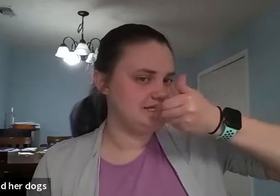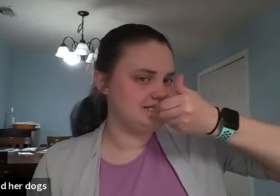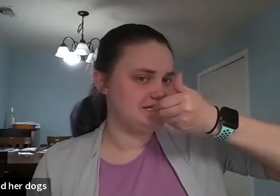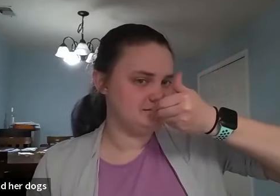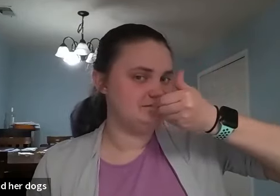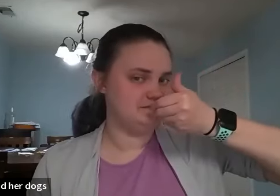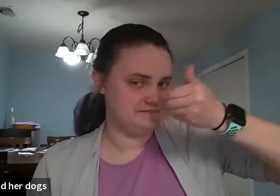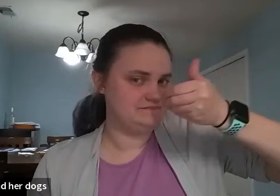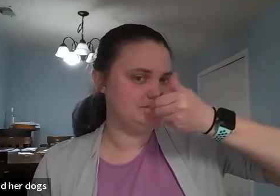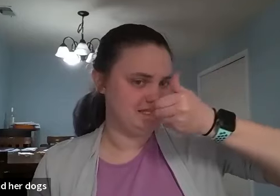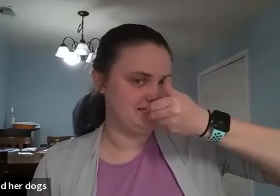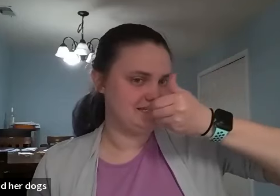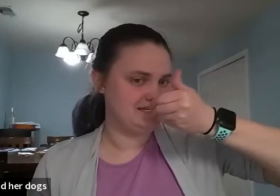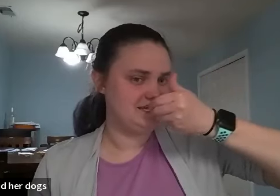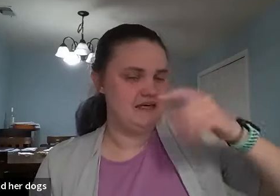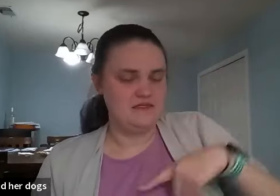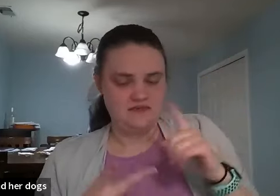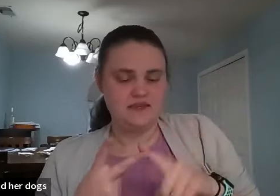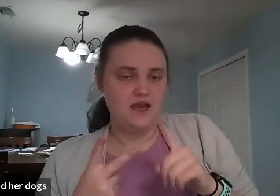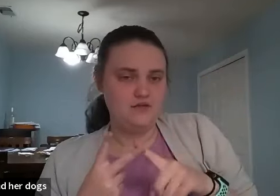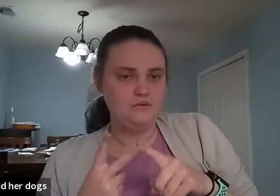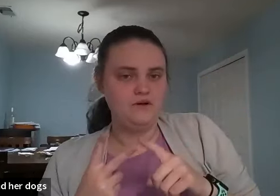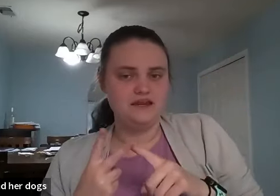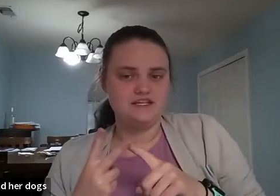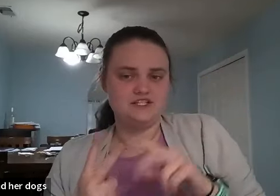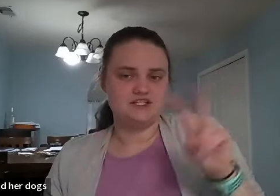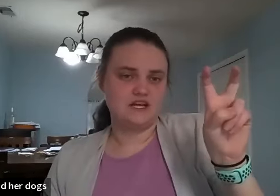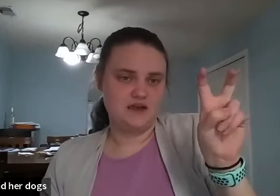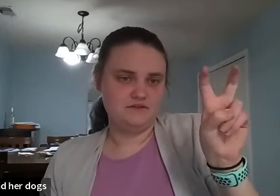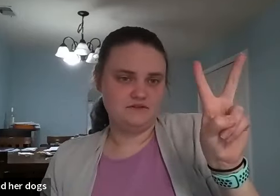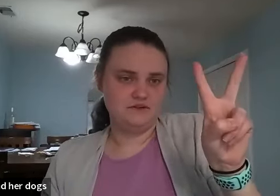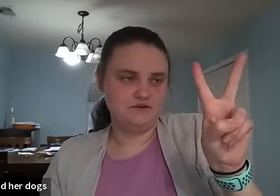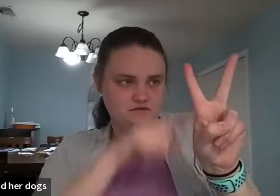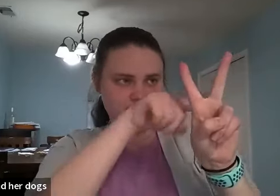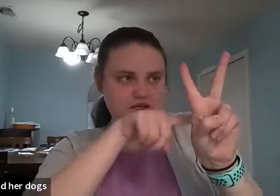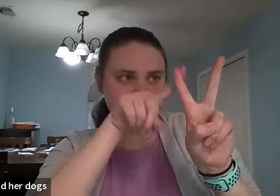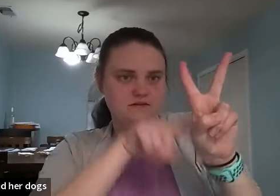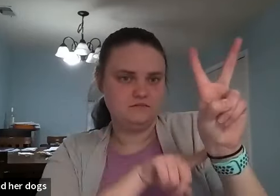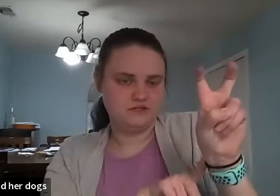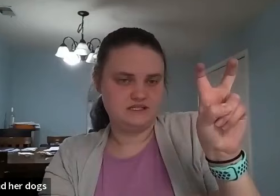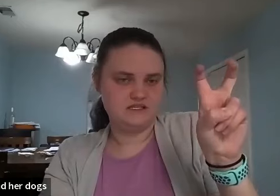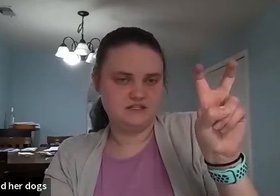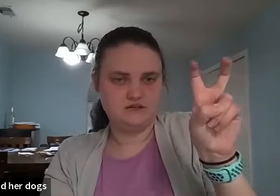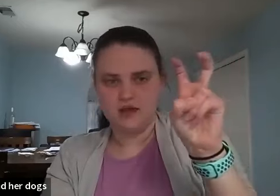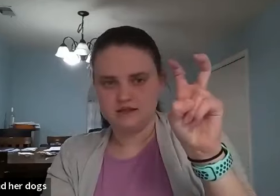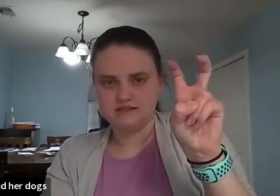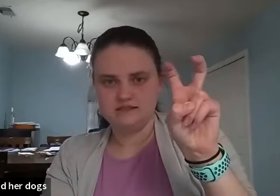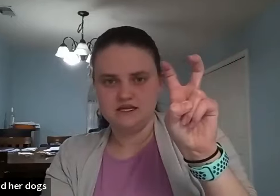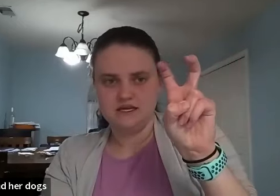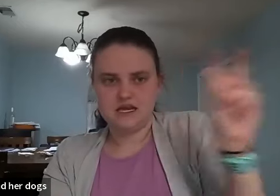pizza, mm-hmm. Pizza. Then the other one is you're just gonna have your V, puts into two X's and